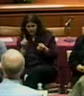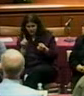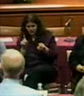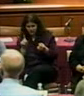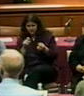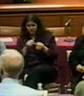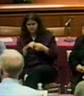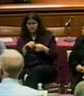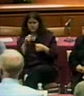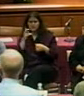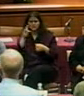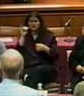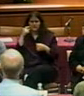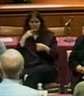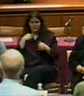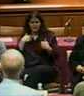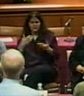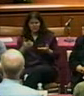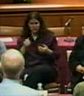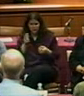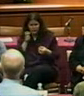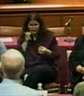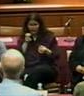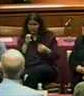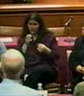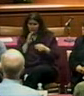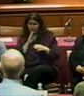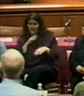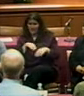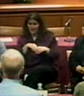And this is Sherry. Can you hear me? No.